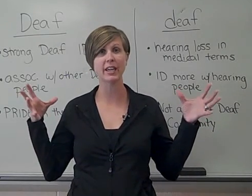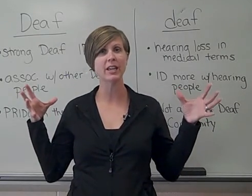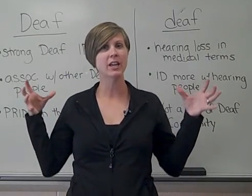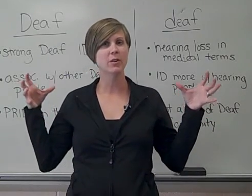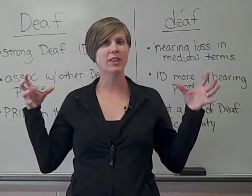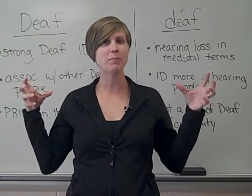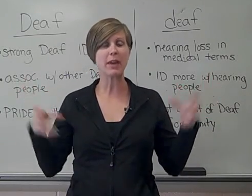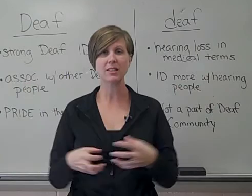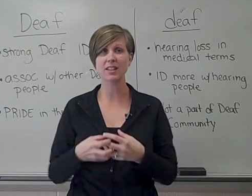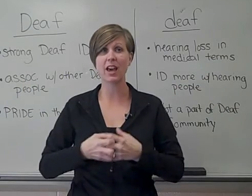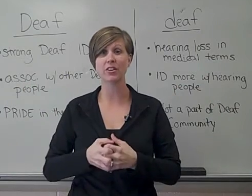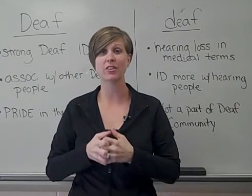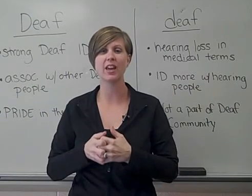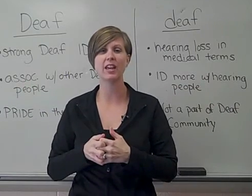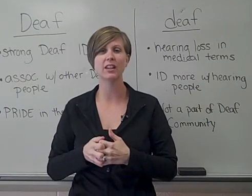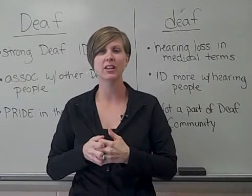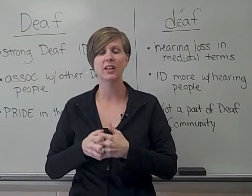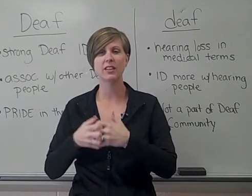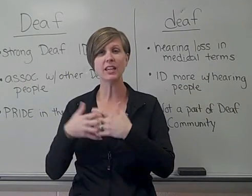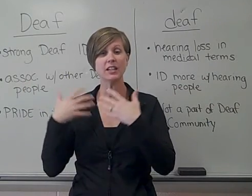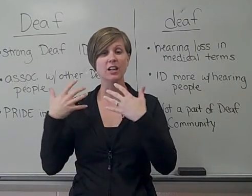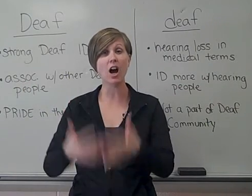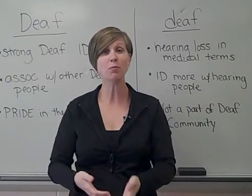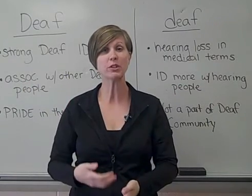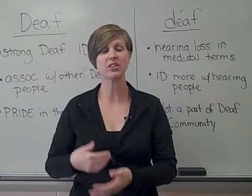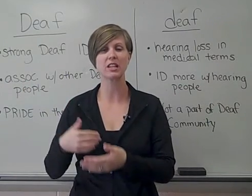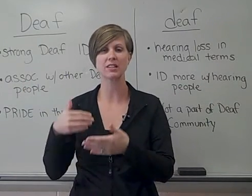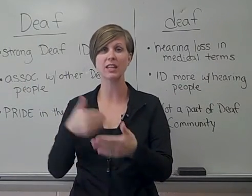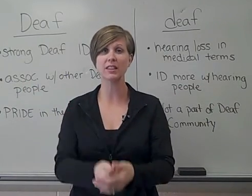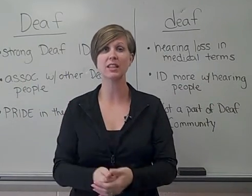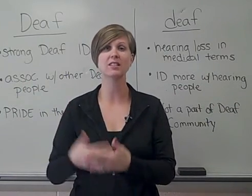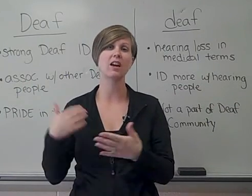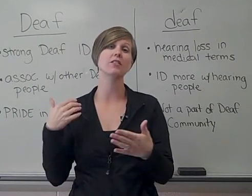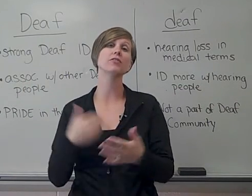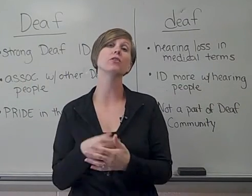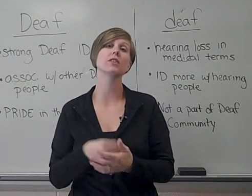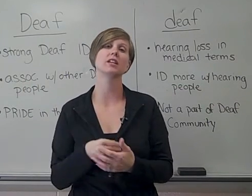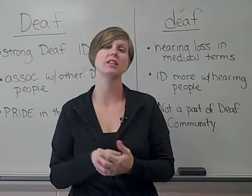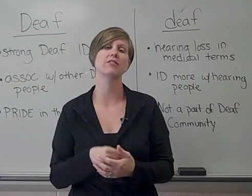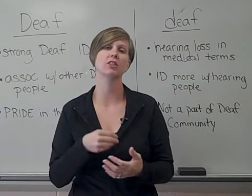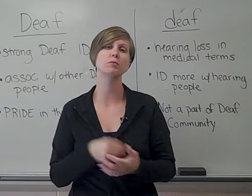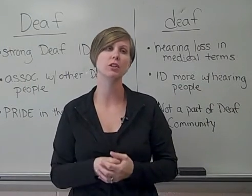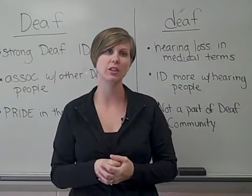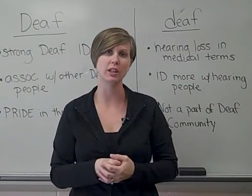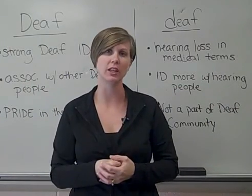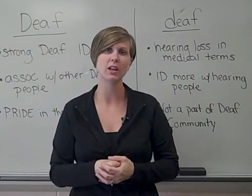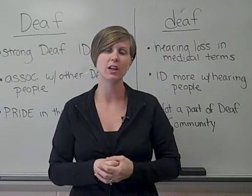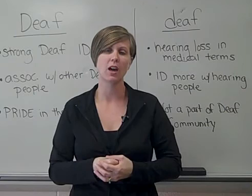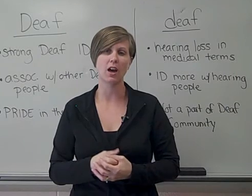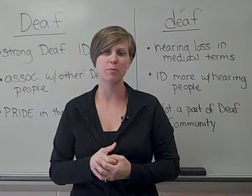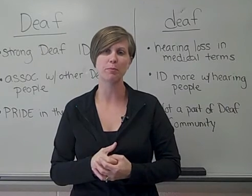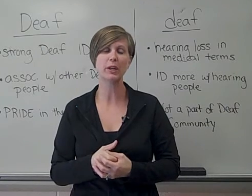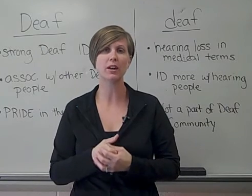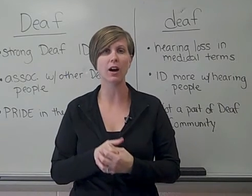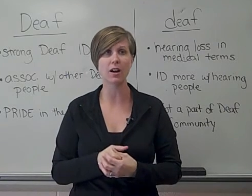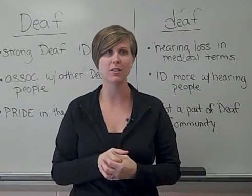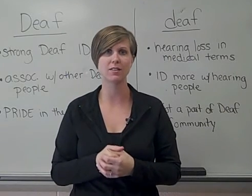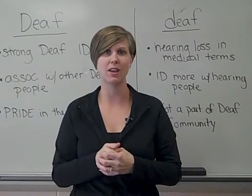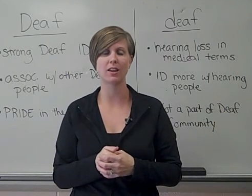they band together, they can accomplish things and get things done for their deaf community because they